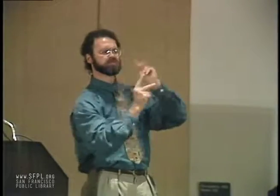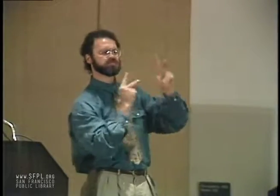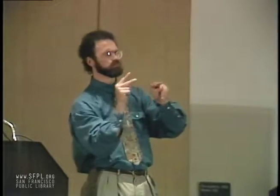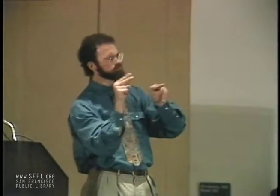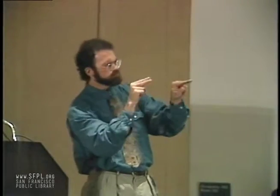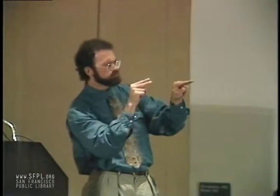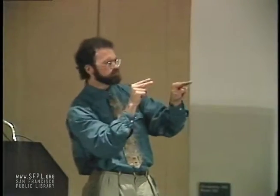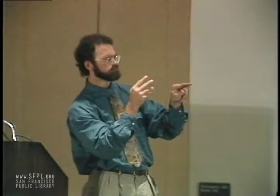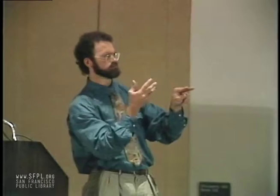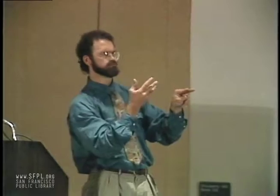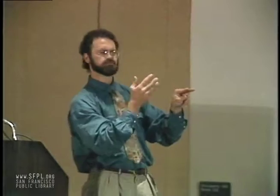of attitudes present.